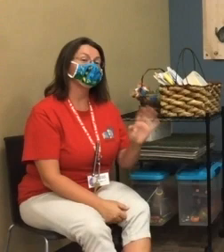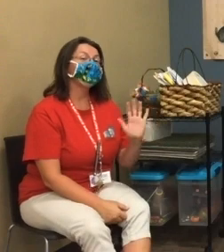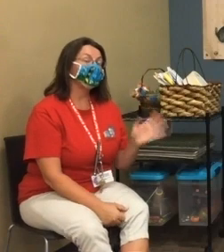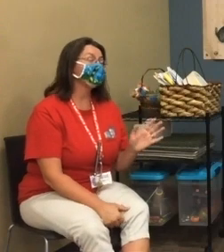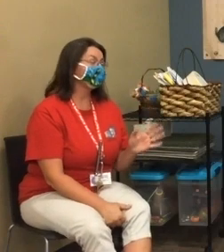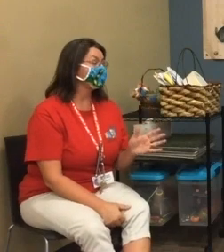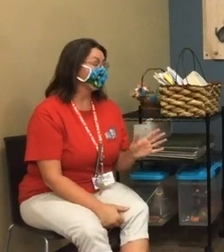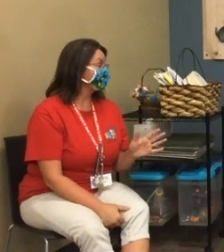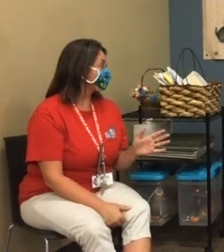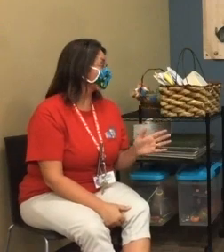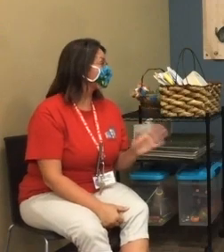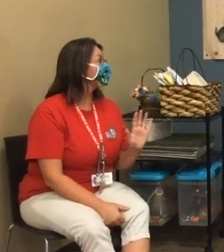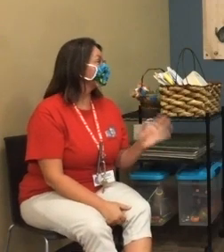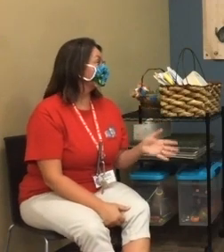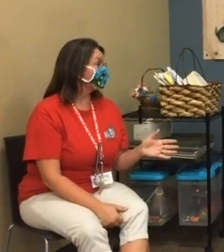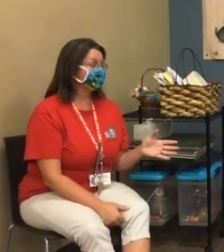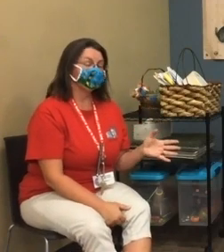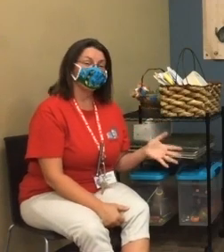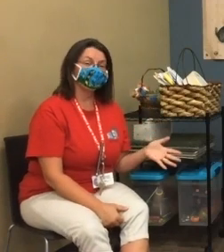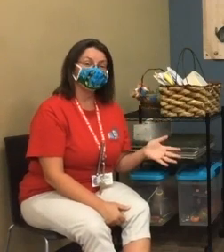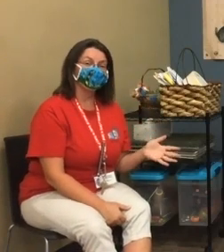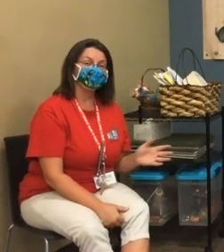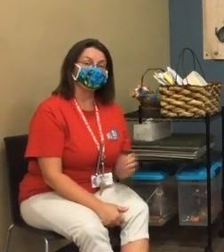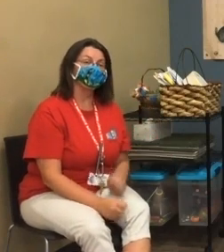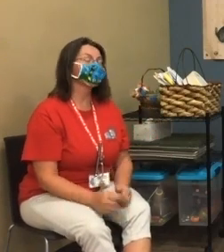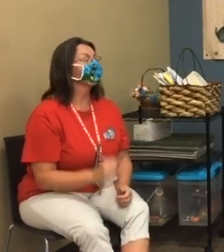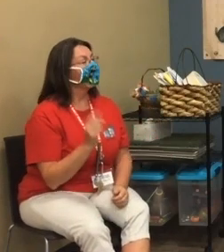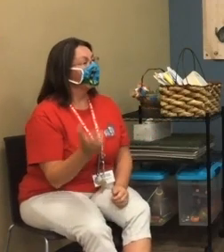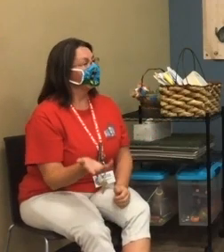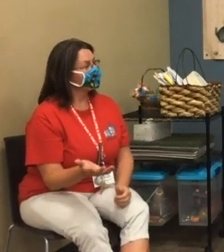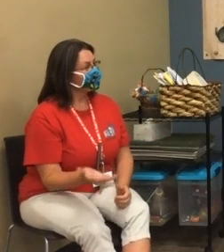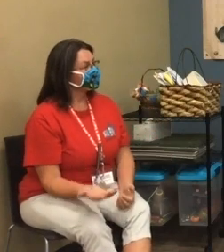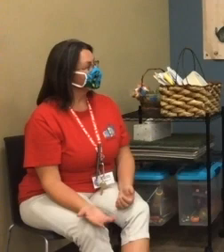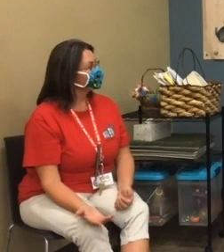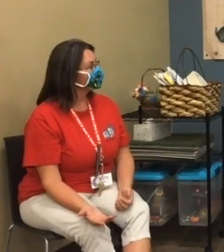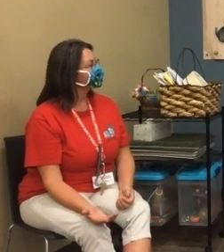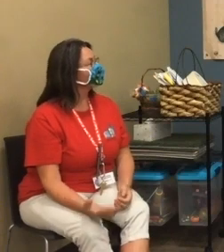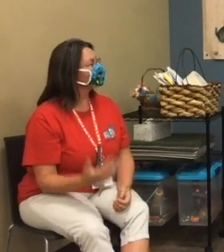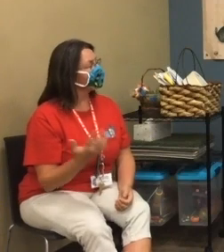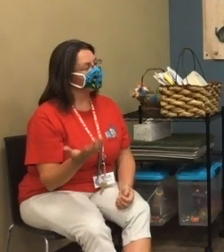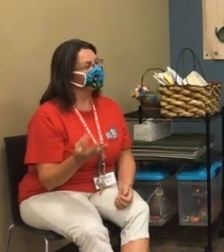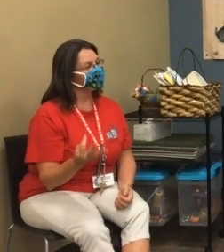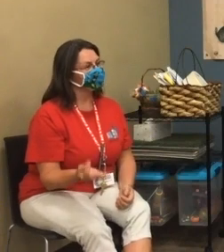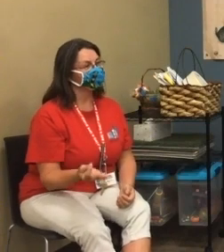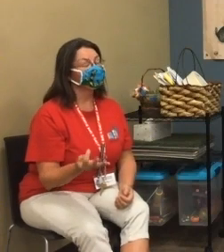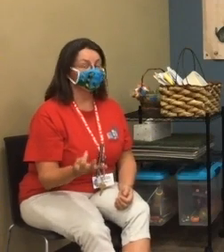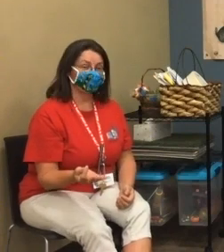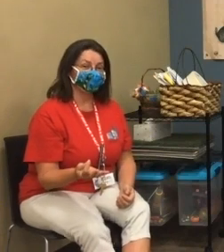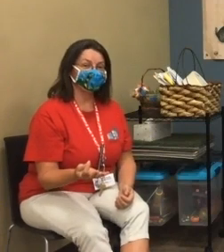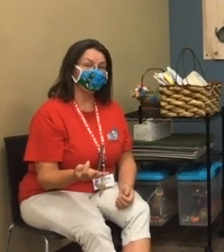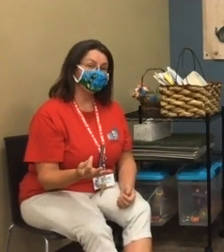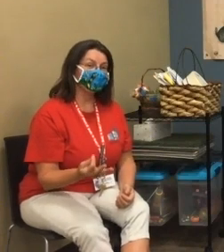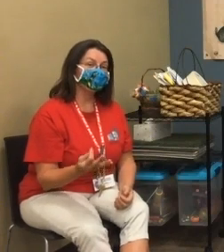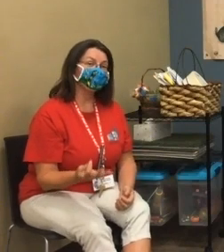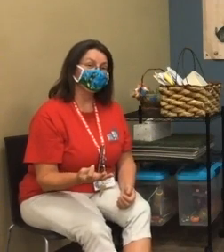toys while they're on vacation. So that's at 10 o'clock in the morning. In the afternoons, we've had our